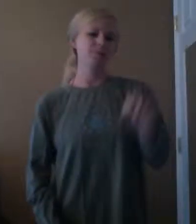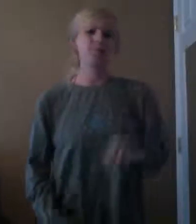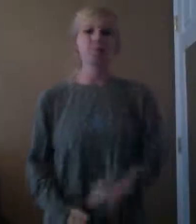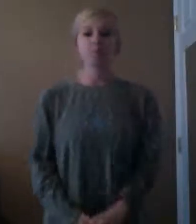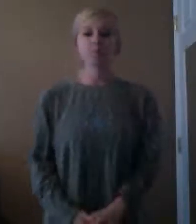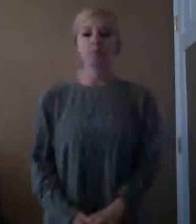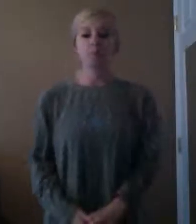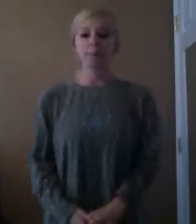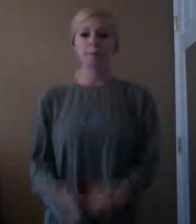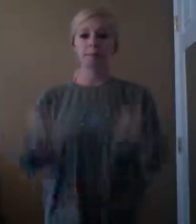represents